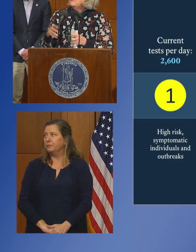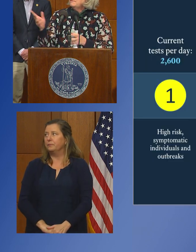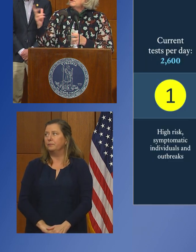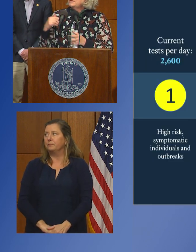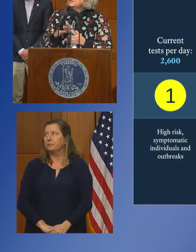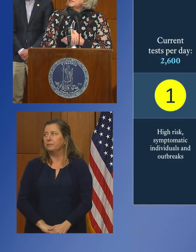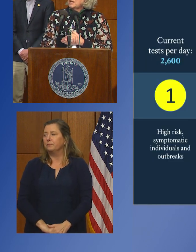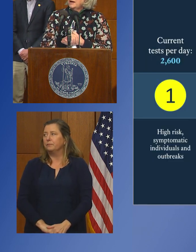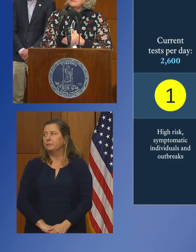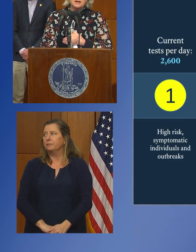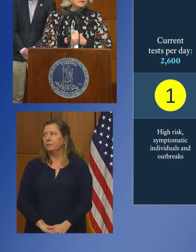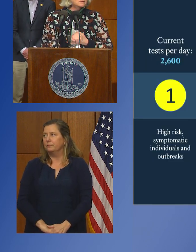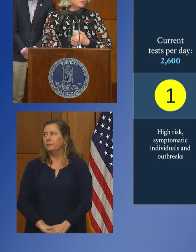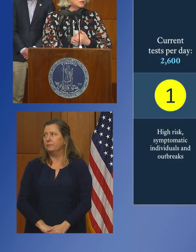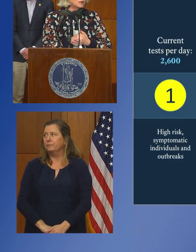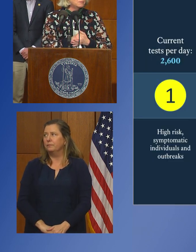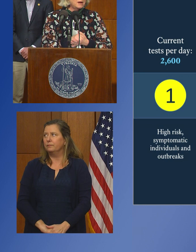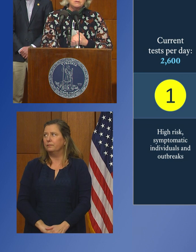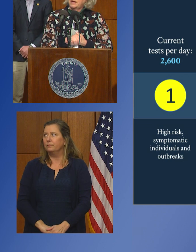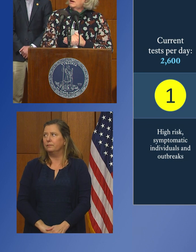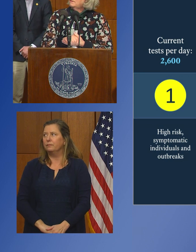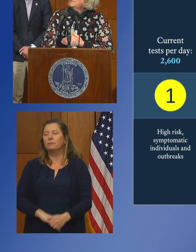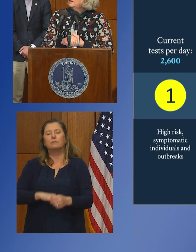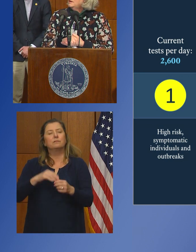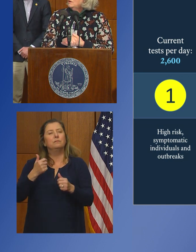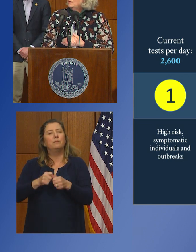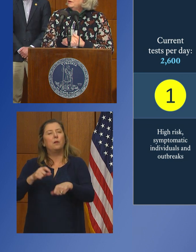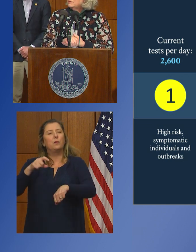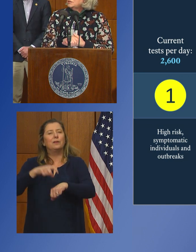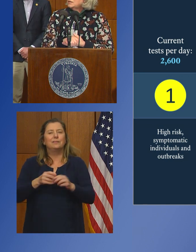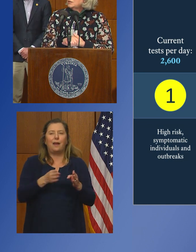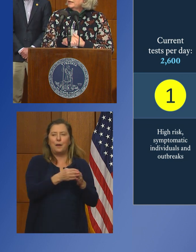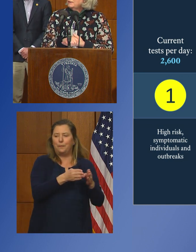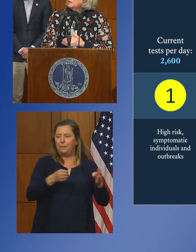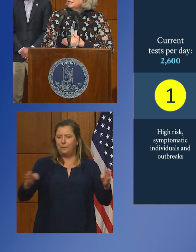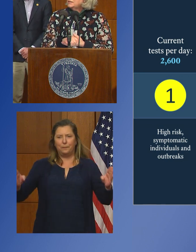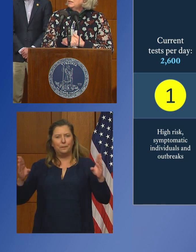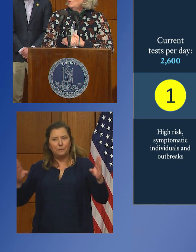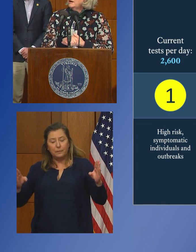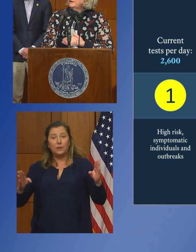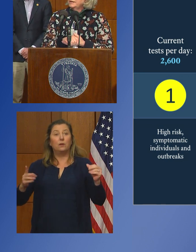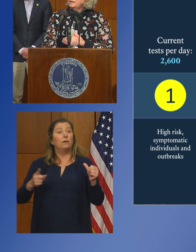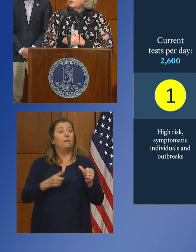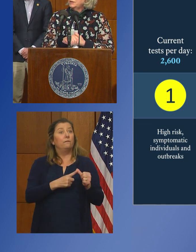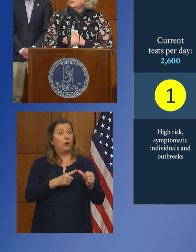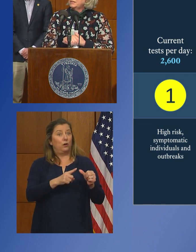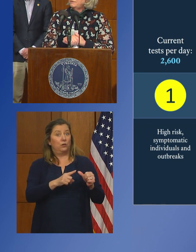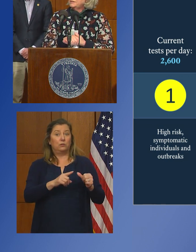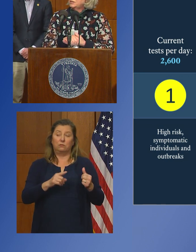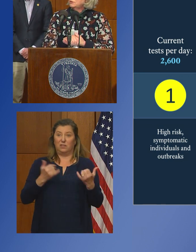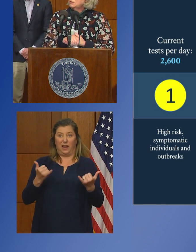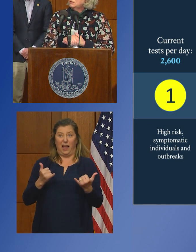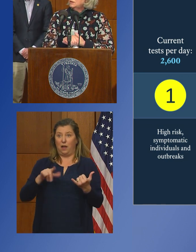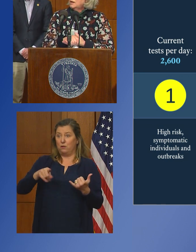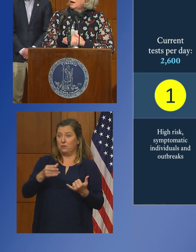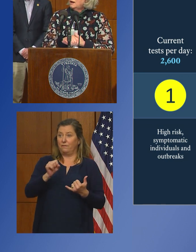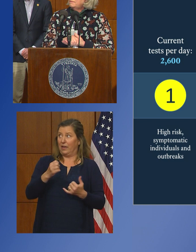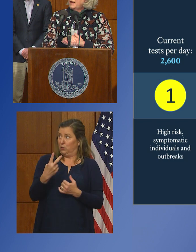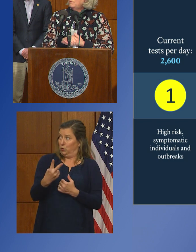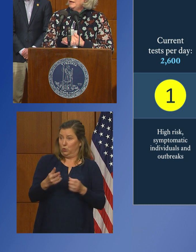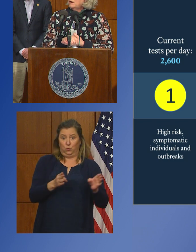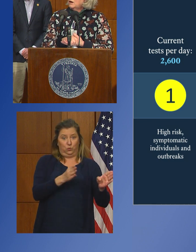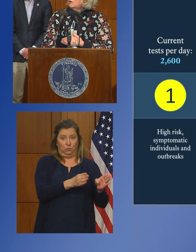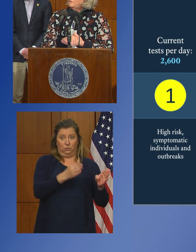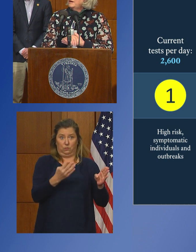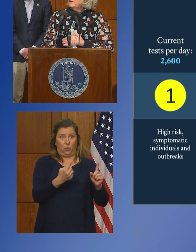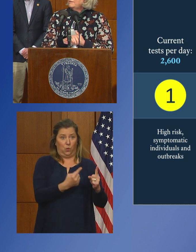As we remember, this is the timeline we talked about. When we first started talking about testing, we are in, as you can see, phase 2.